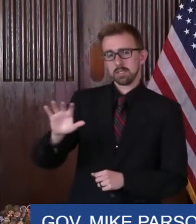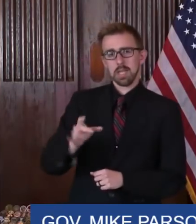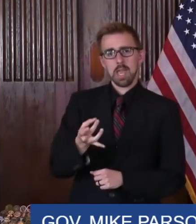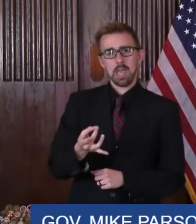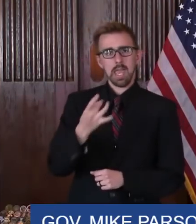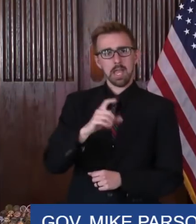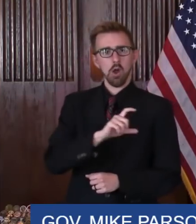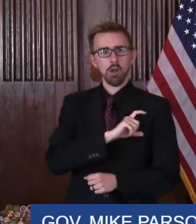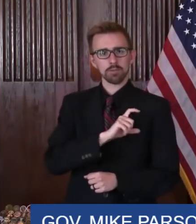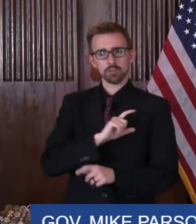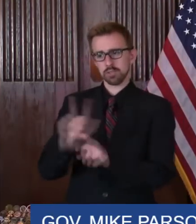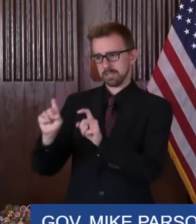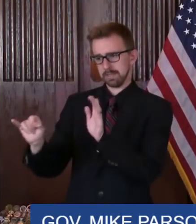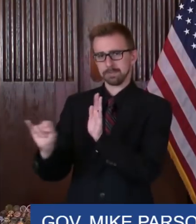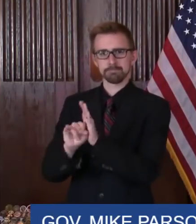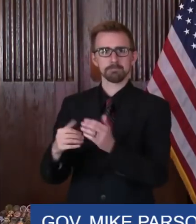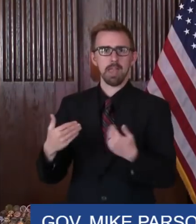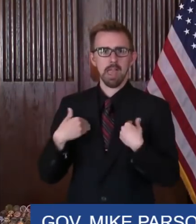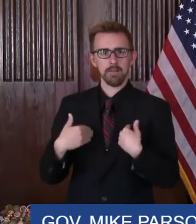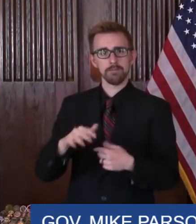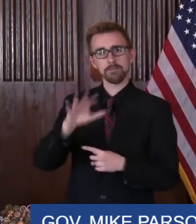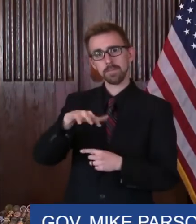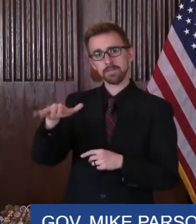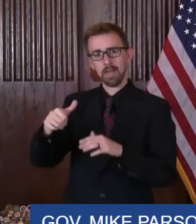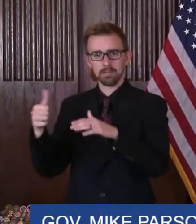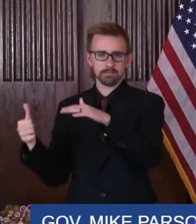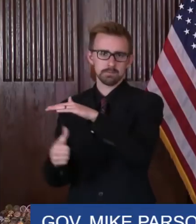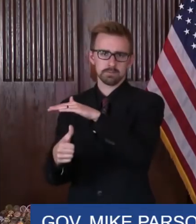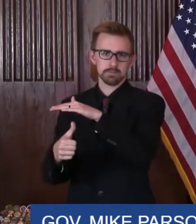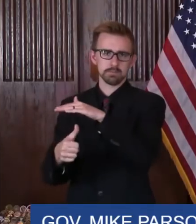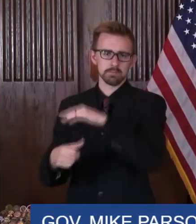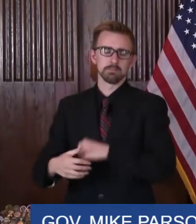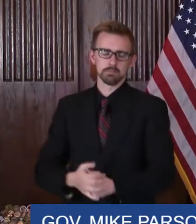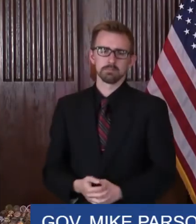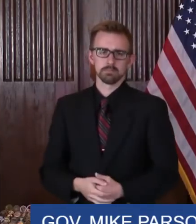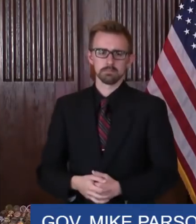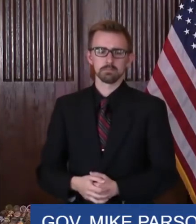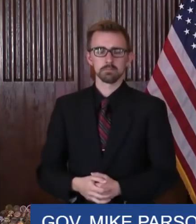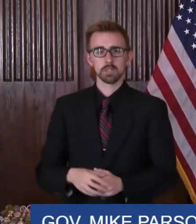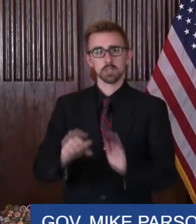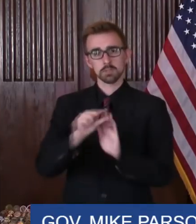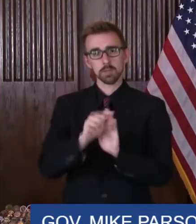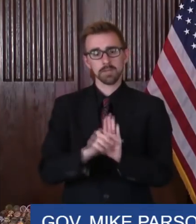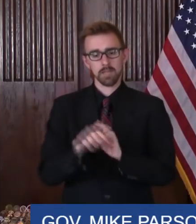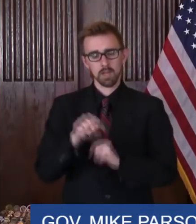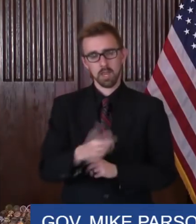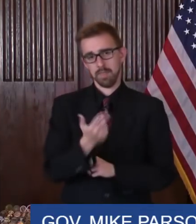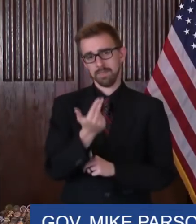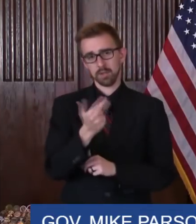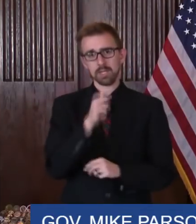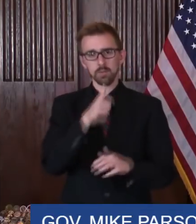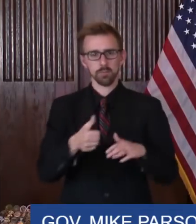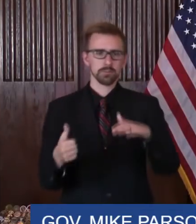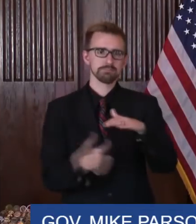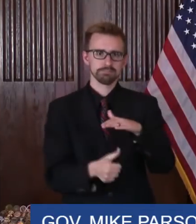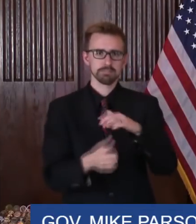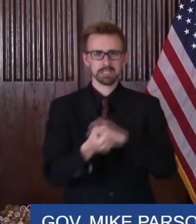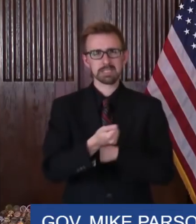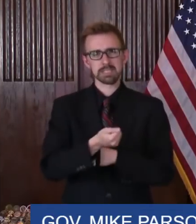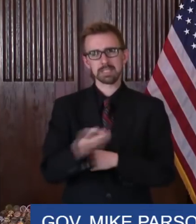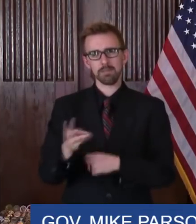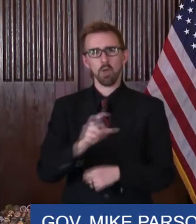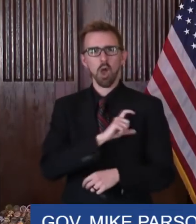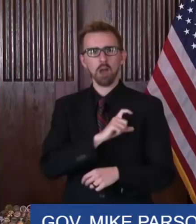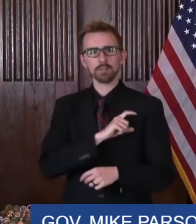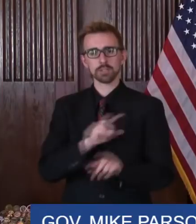8 officers who have tested positive and 55 in quarantine. Springfield has 13 officers in quarantine and several